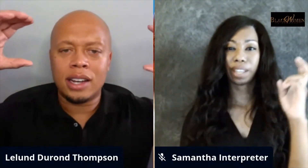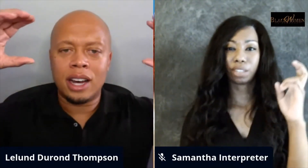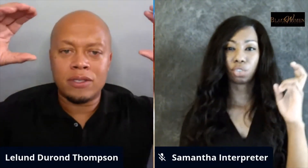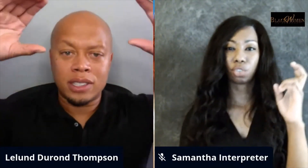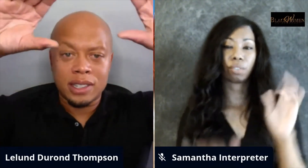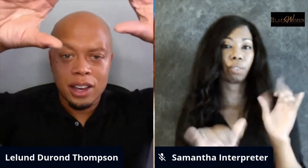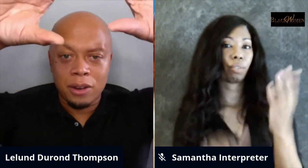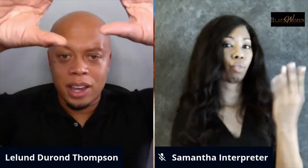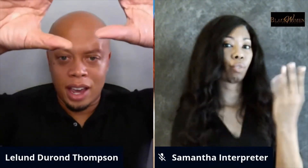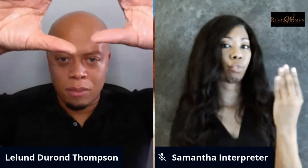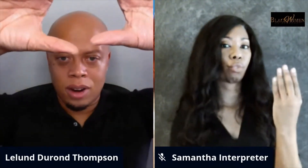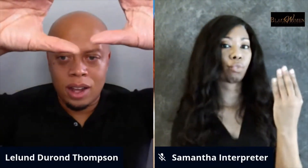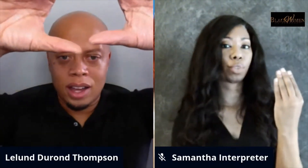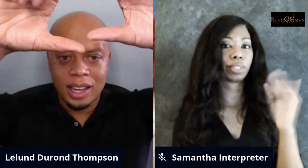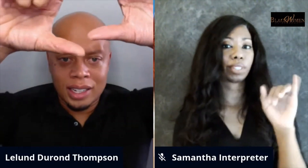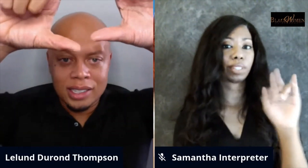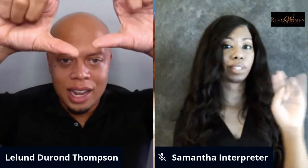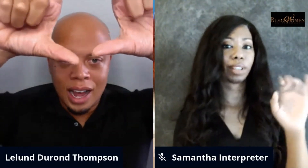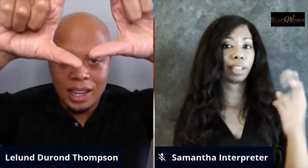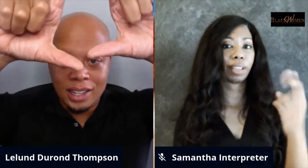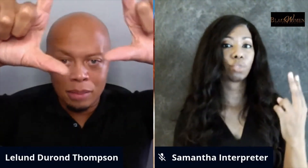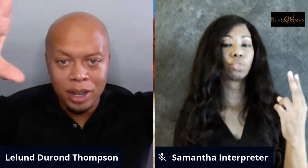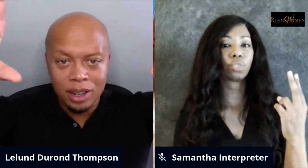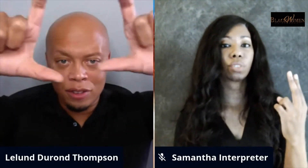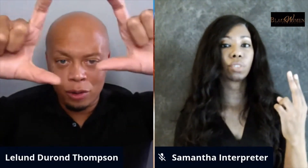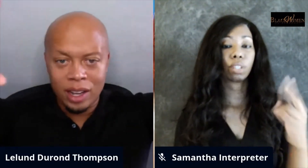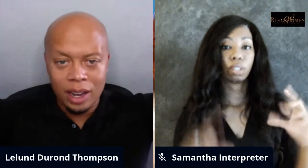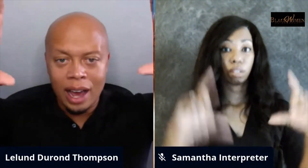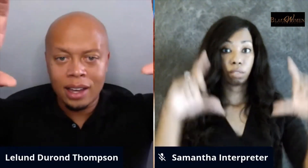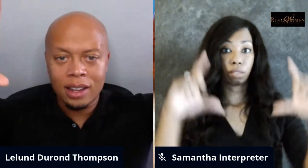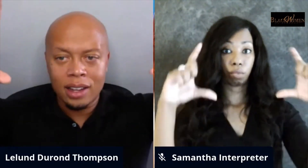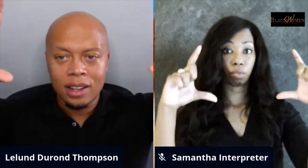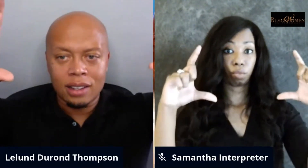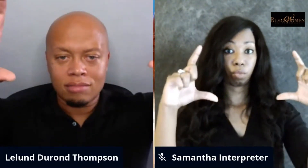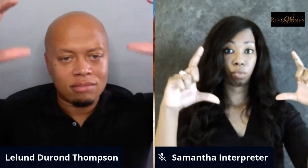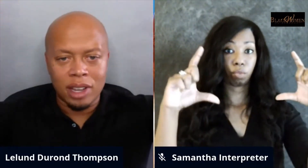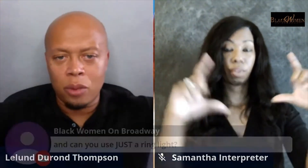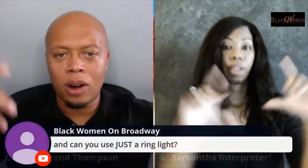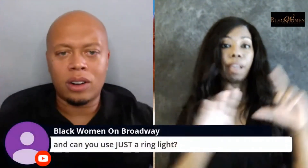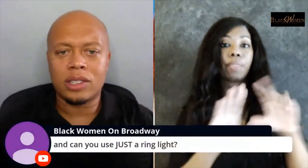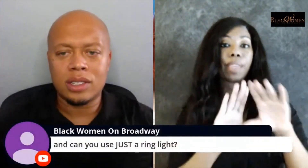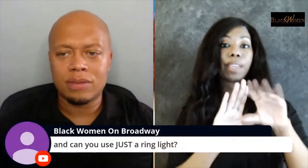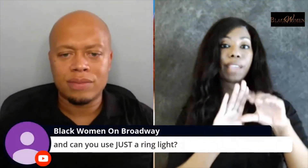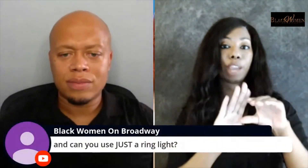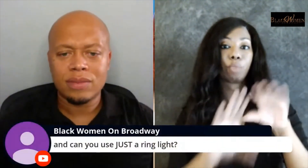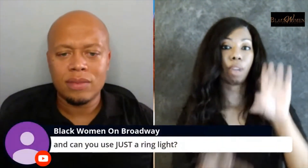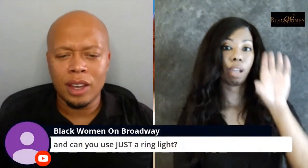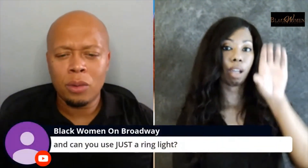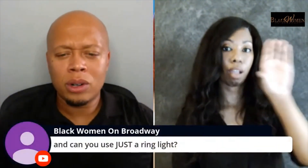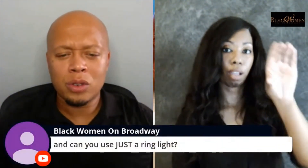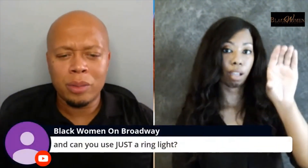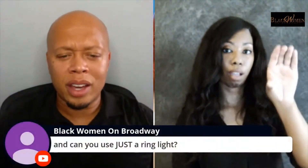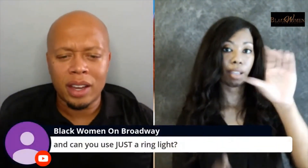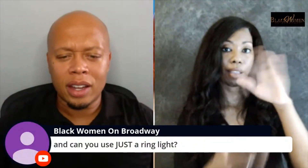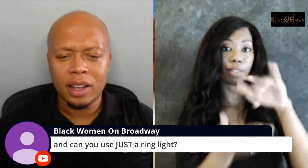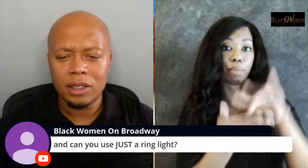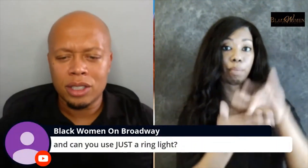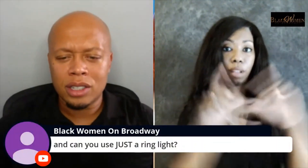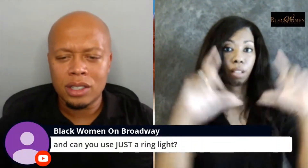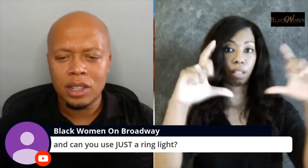it's enough to set your camera inside the middle of the ring light, it works. It works for